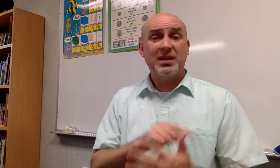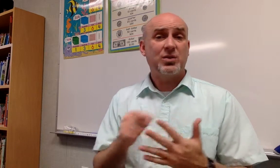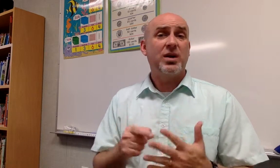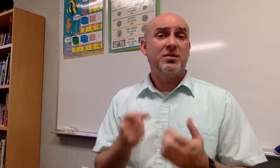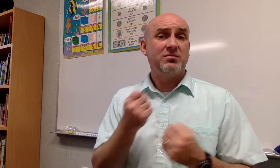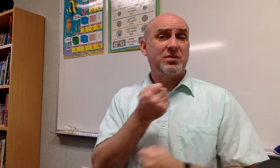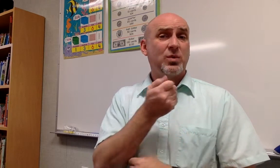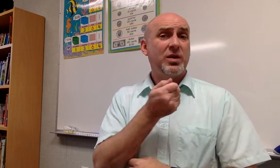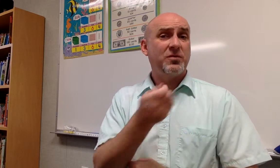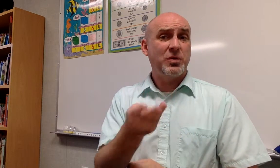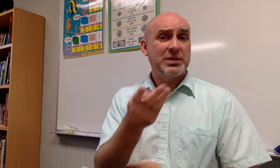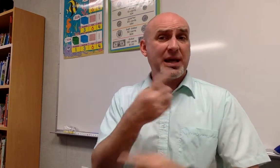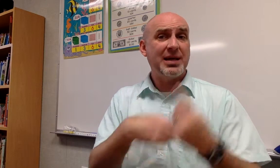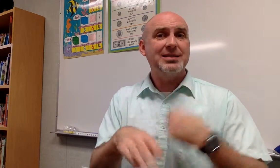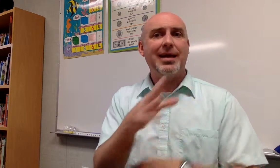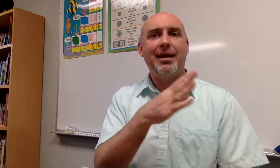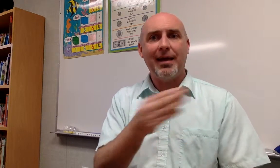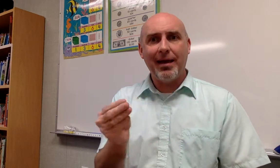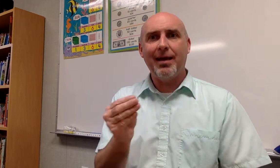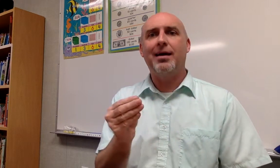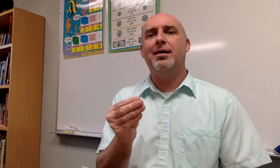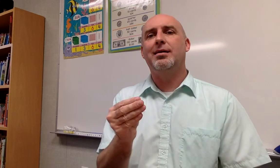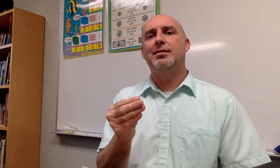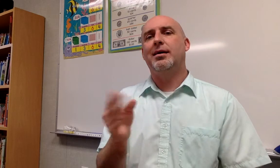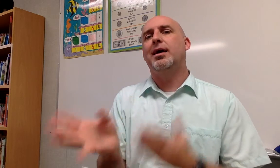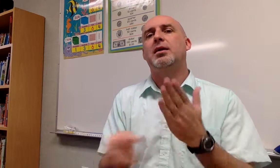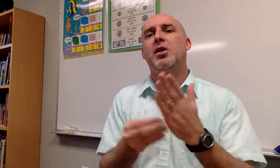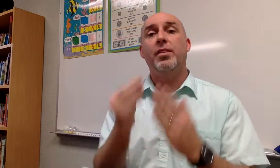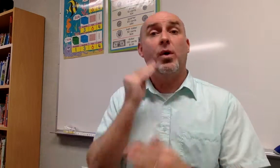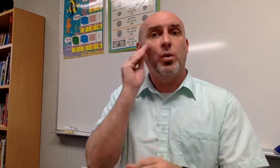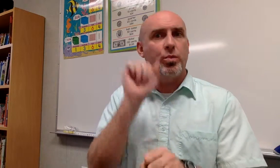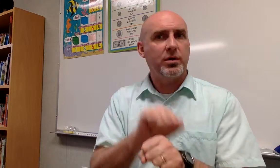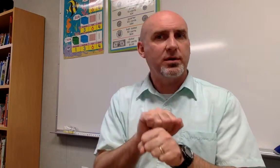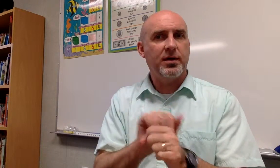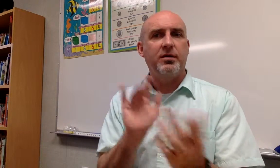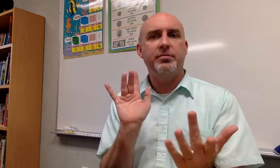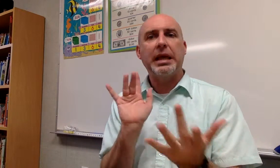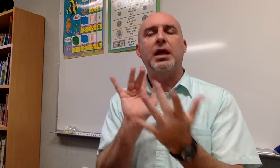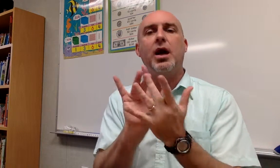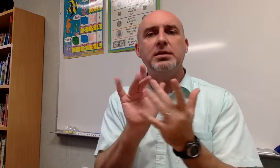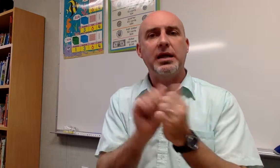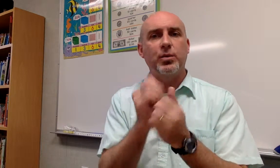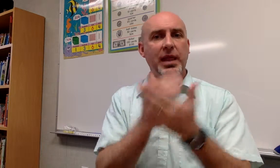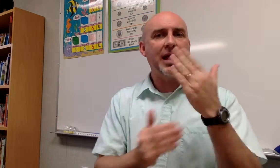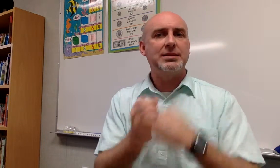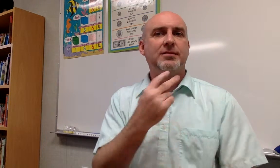quite a few signs, and I added on the homework of making contact with